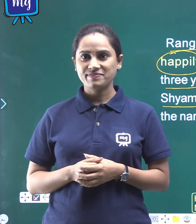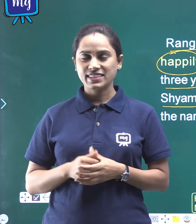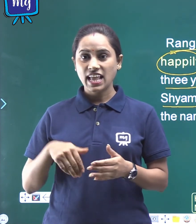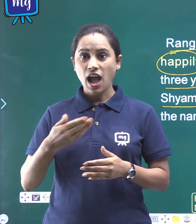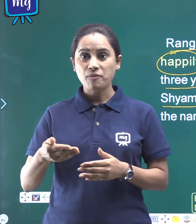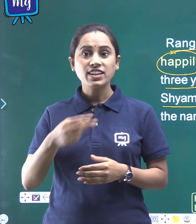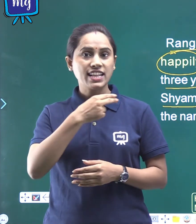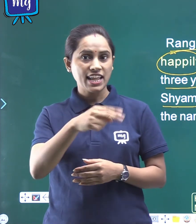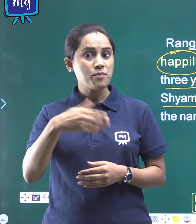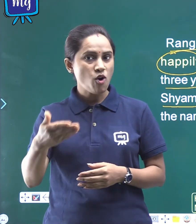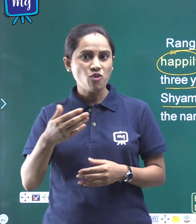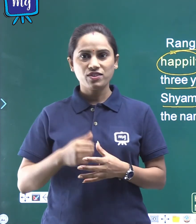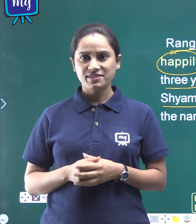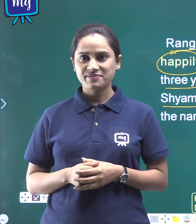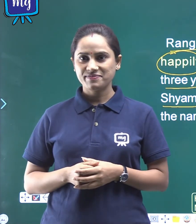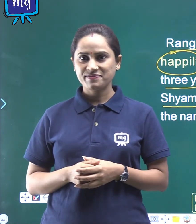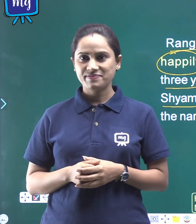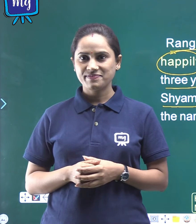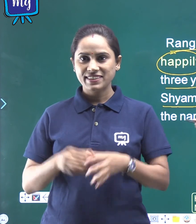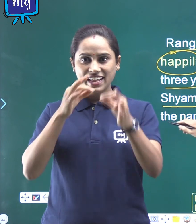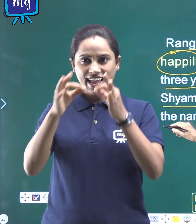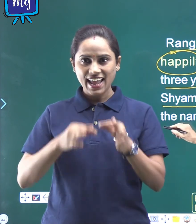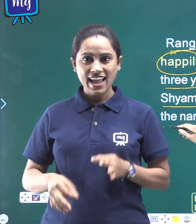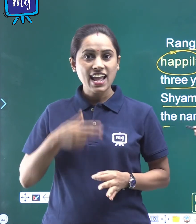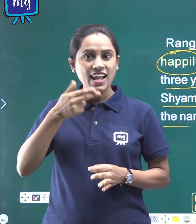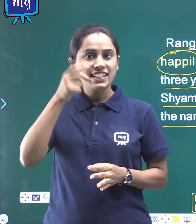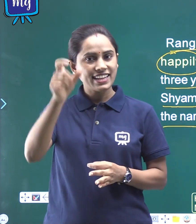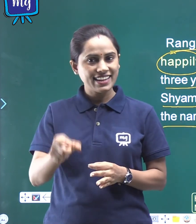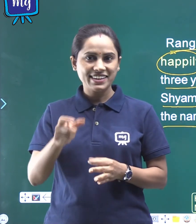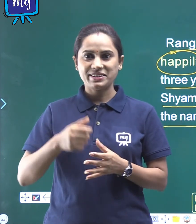after the name of the narrator.